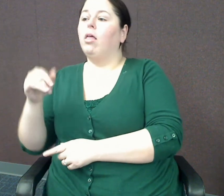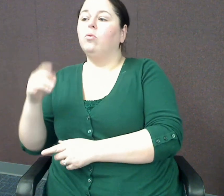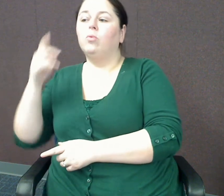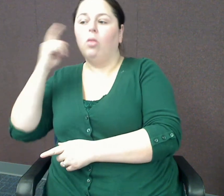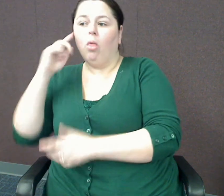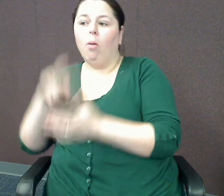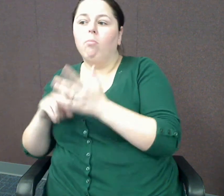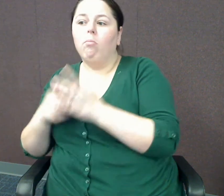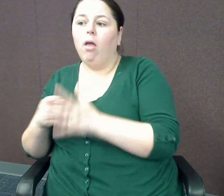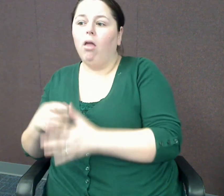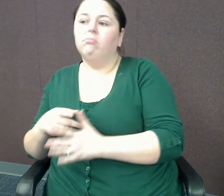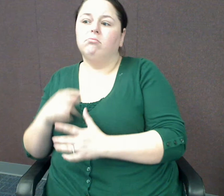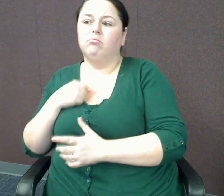you. And she was scared.